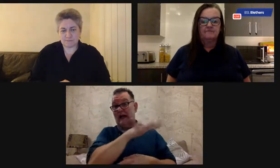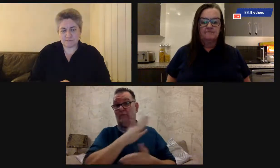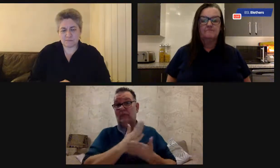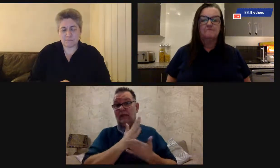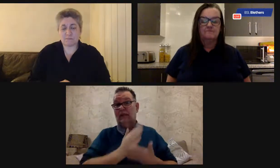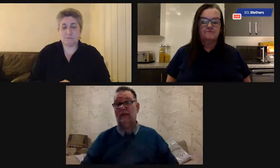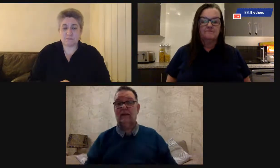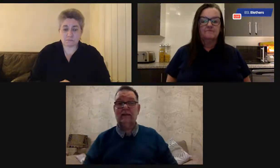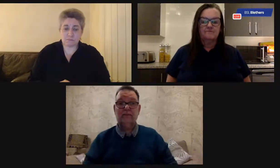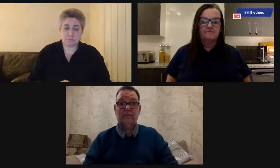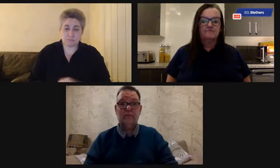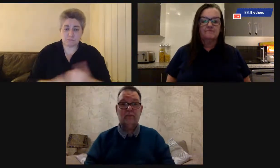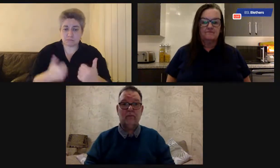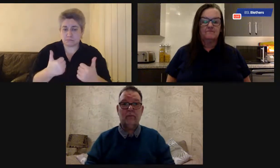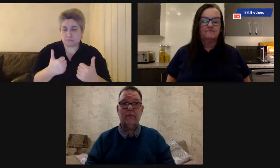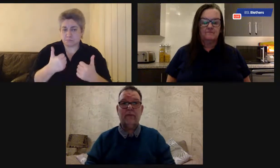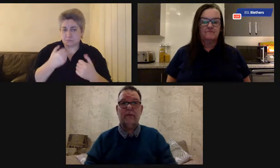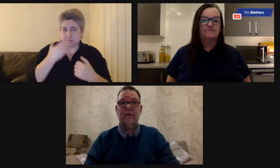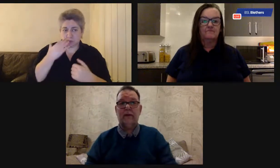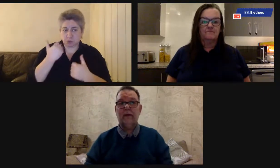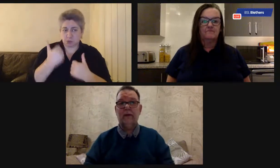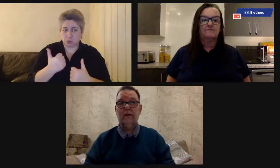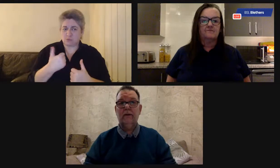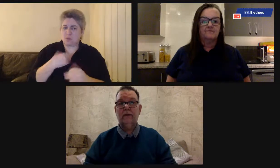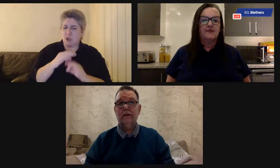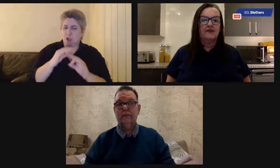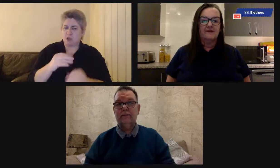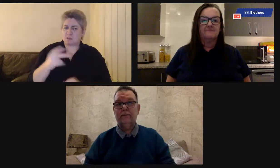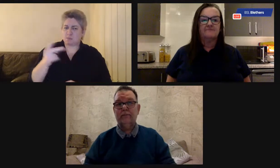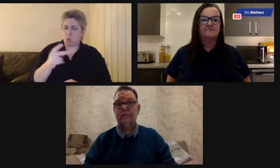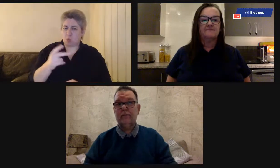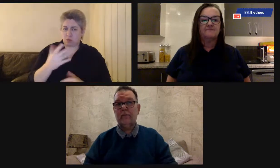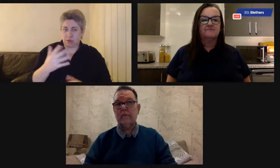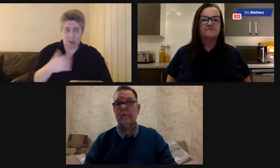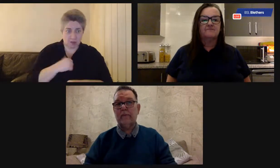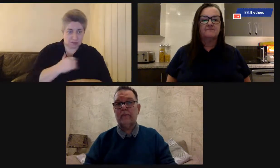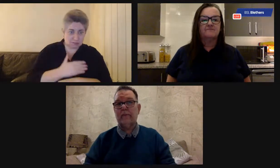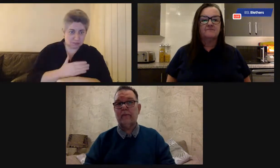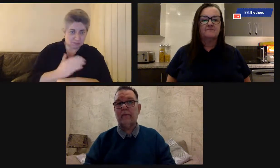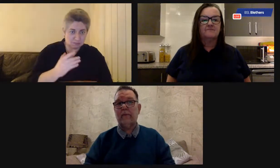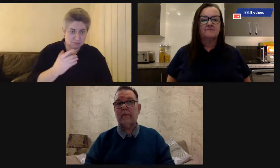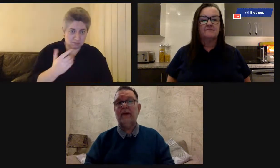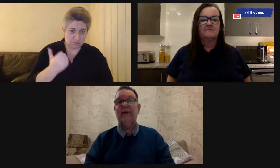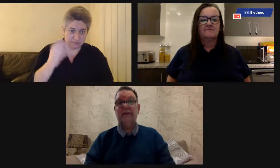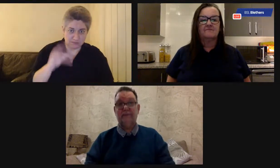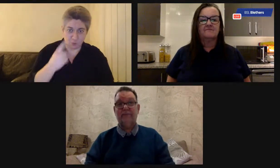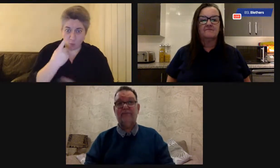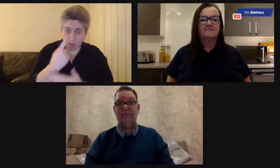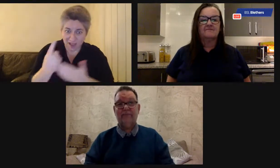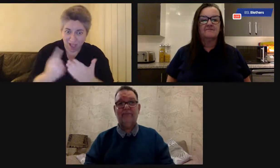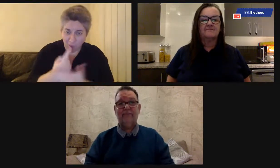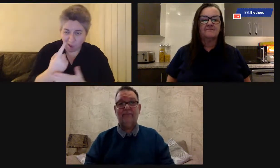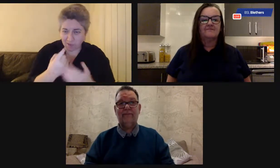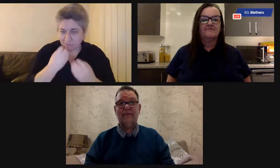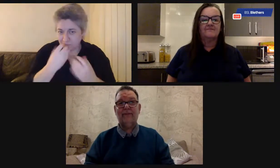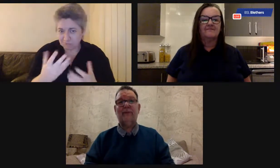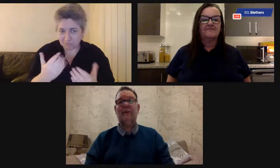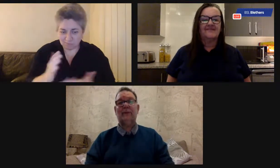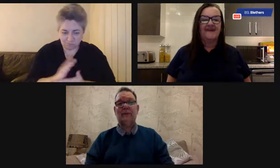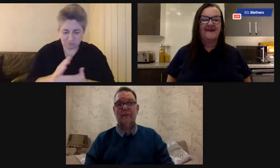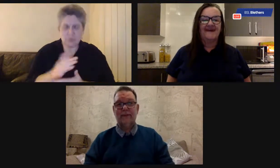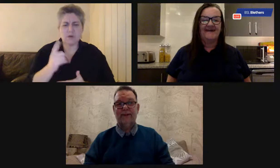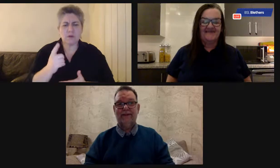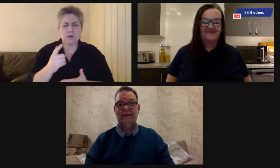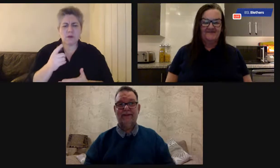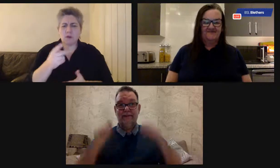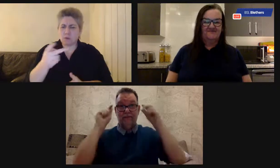the ones that we really need to focus on and target. They need our help. Would you believe it? It is just